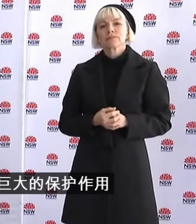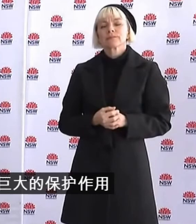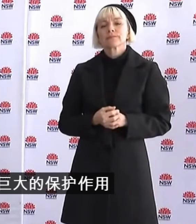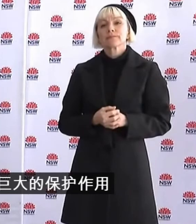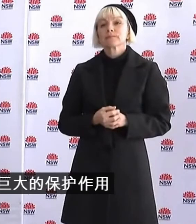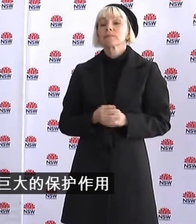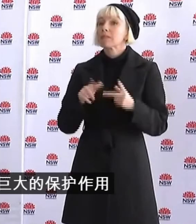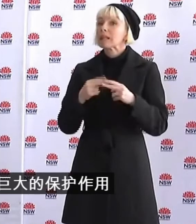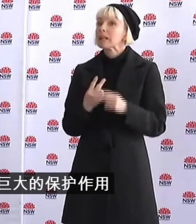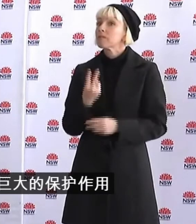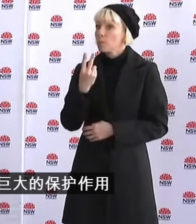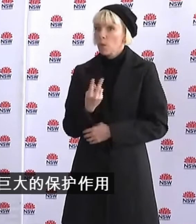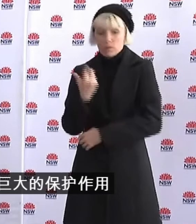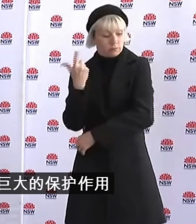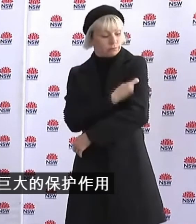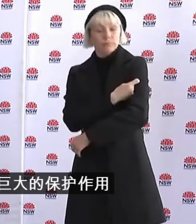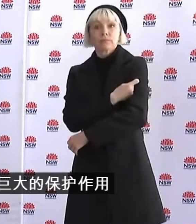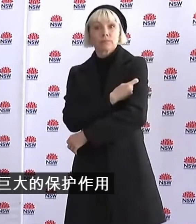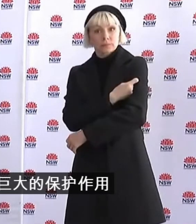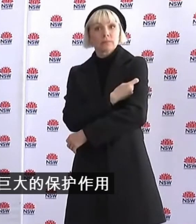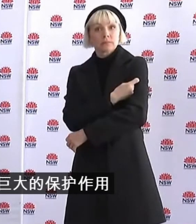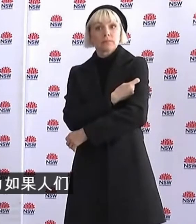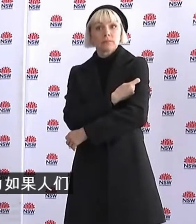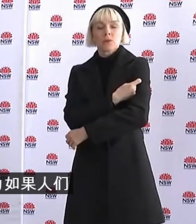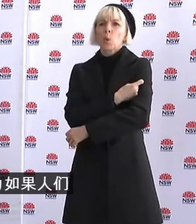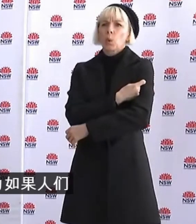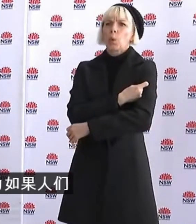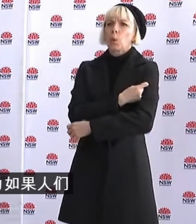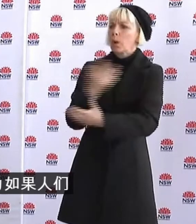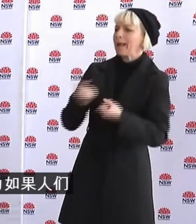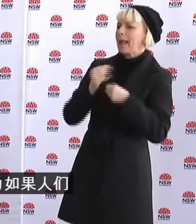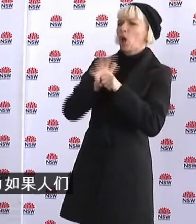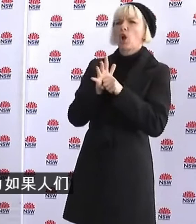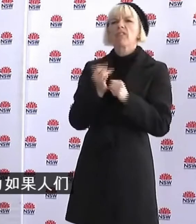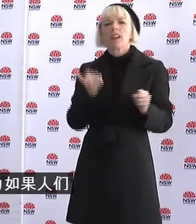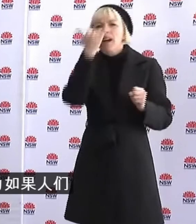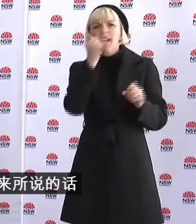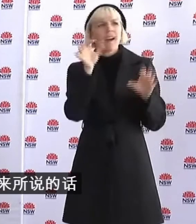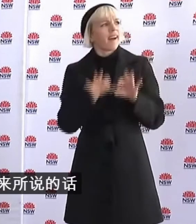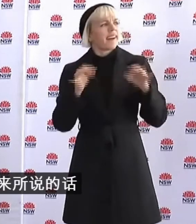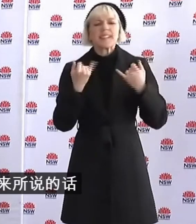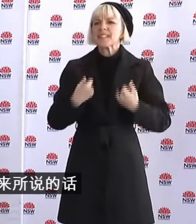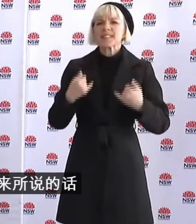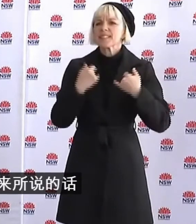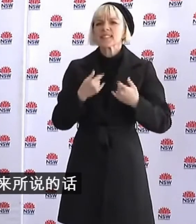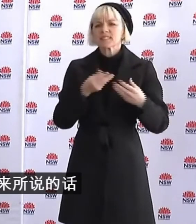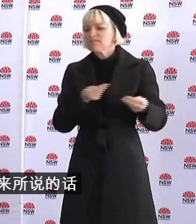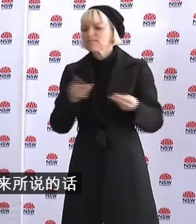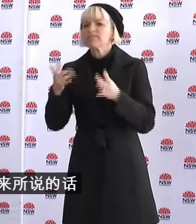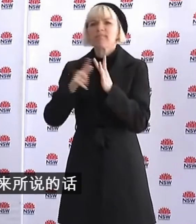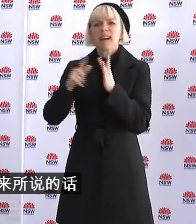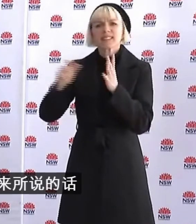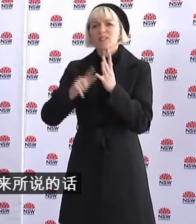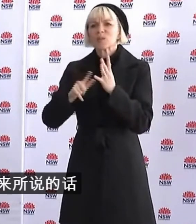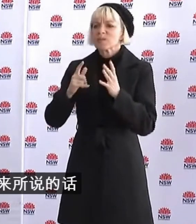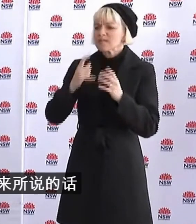both doses of the vaccine are a huge protection against serious illness, and that's what we need in the future. I think if people appreciate what the New South Wales